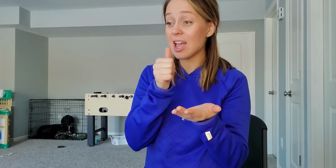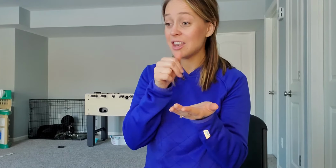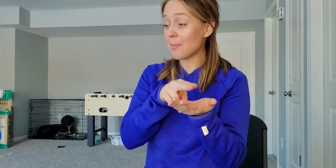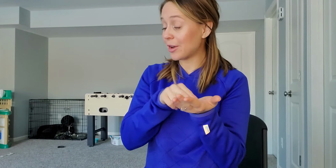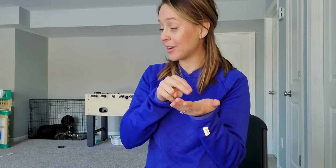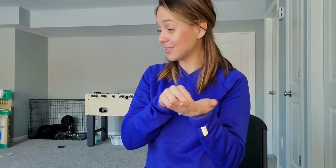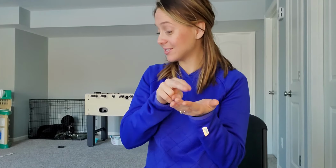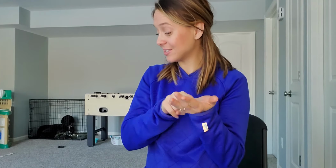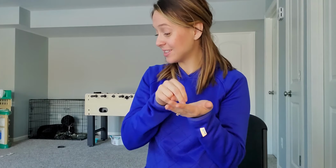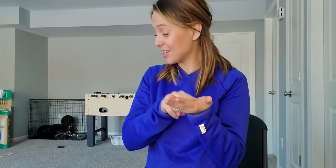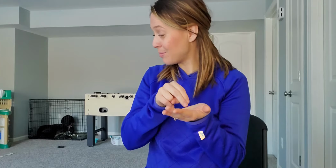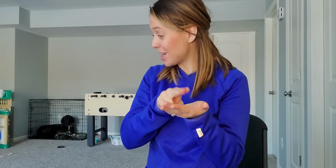nut butter. Peanut butter.